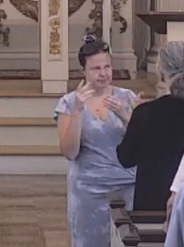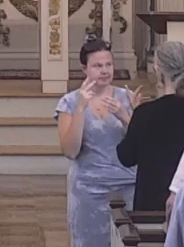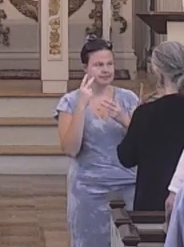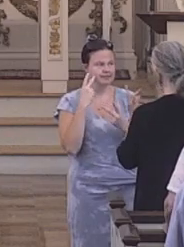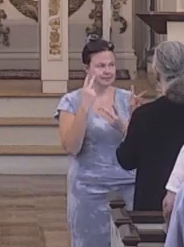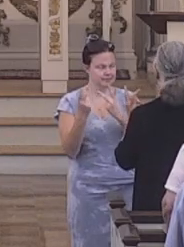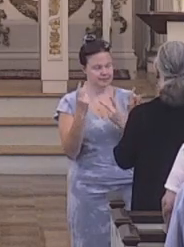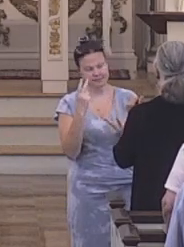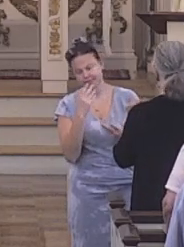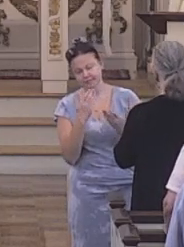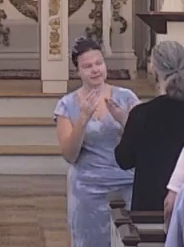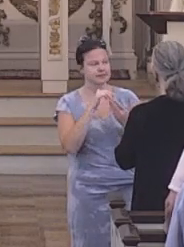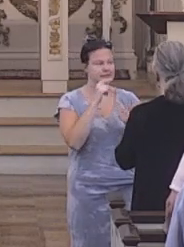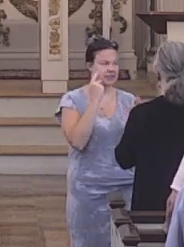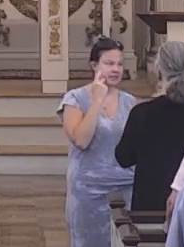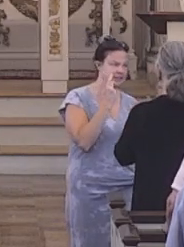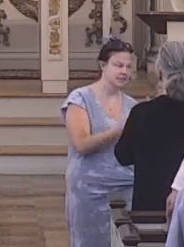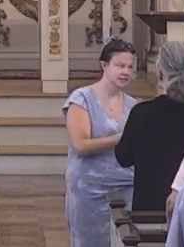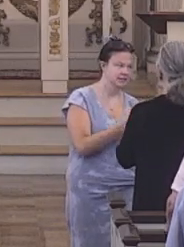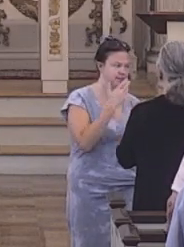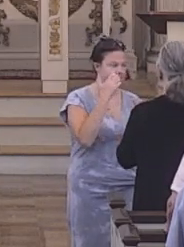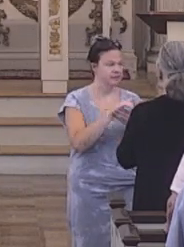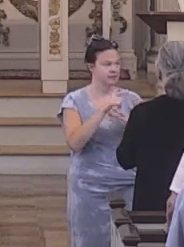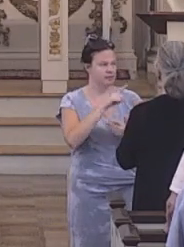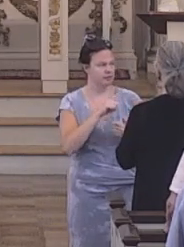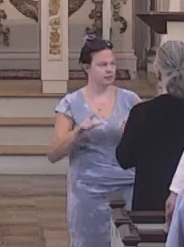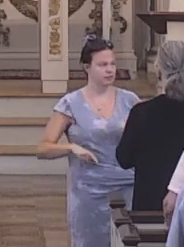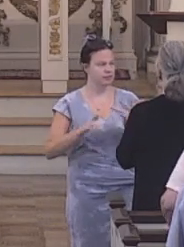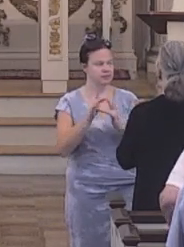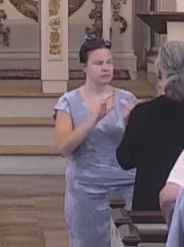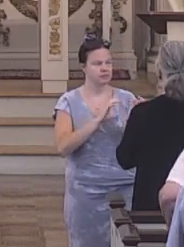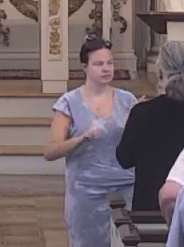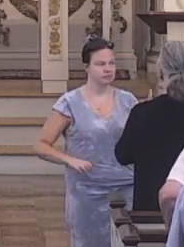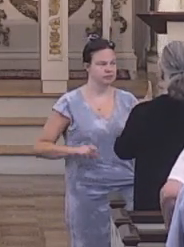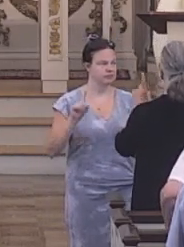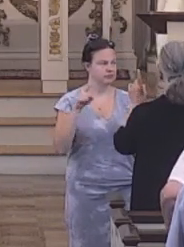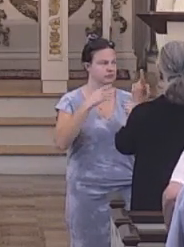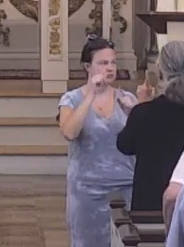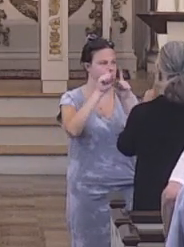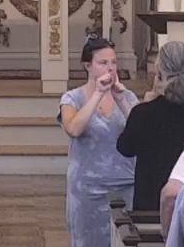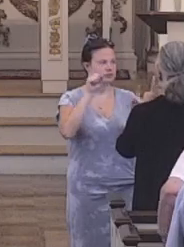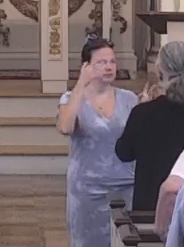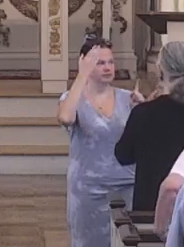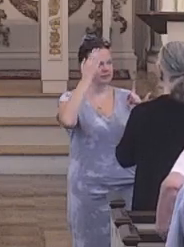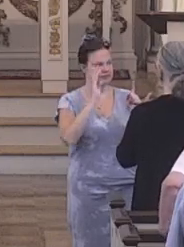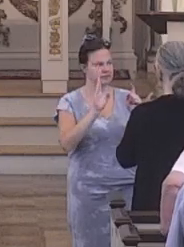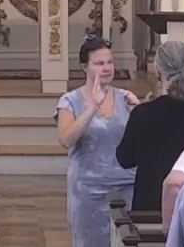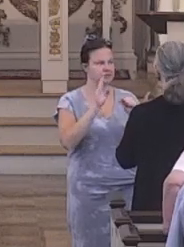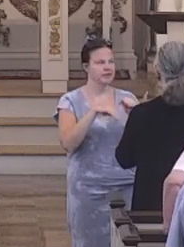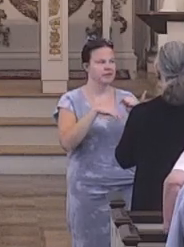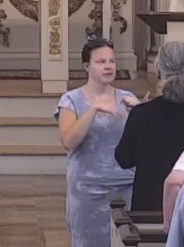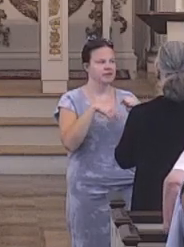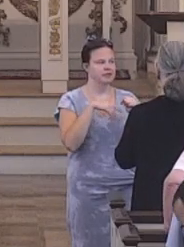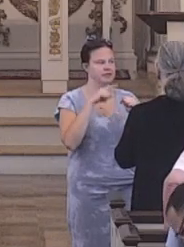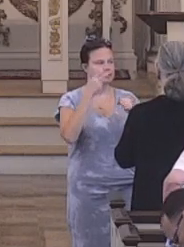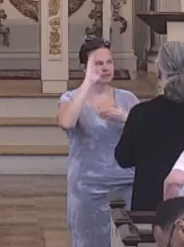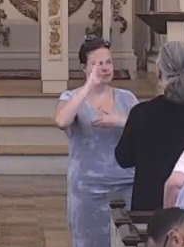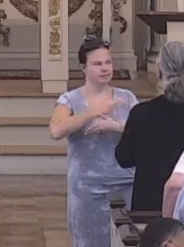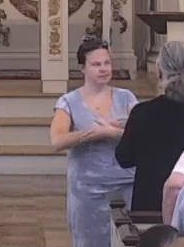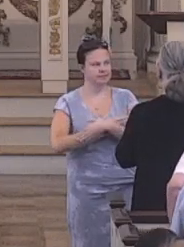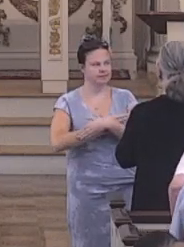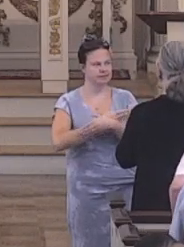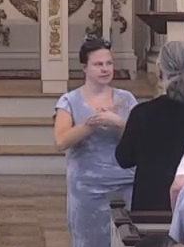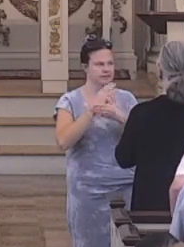and invisible. I believe in one Lord Jesus Christ, the only begotten Son of God, born